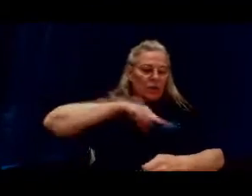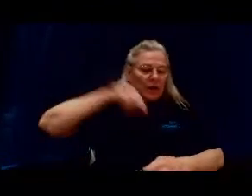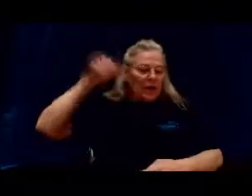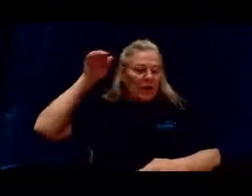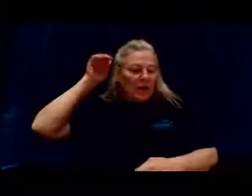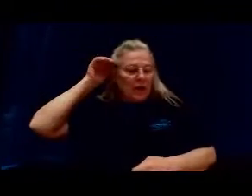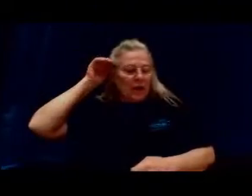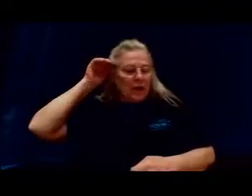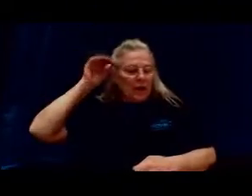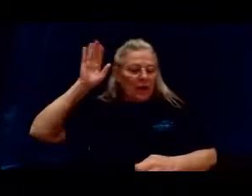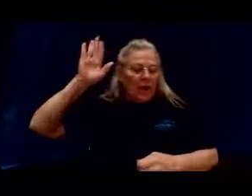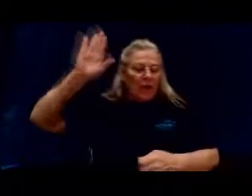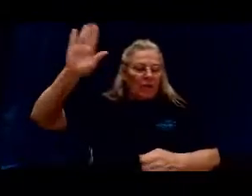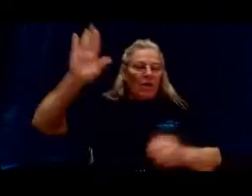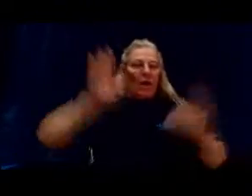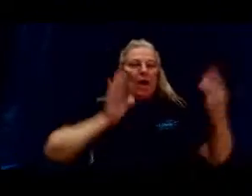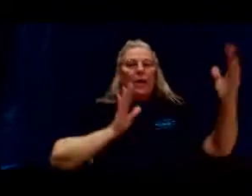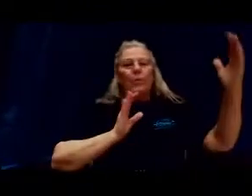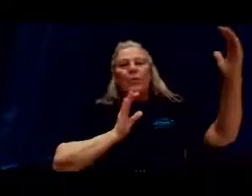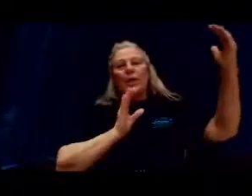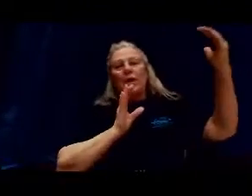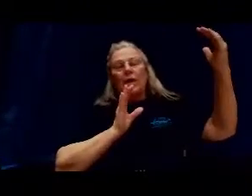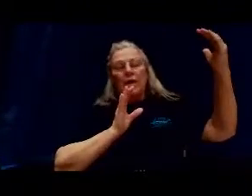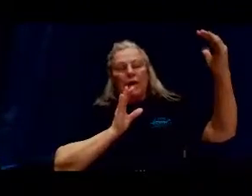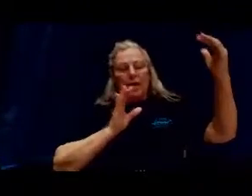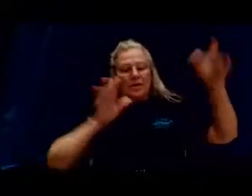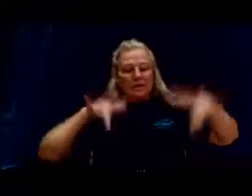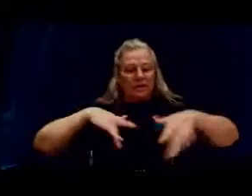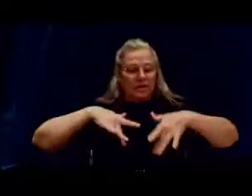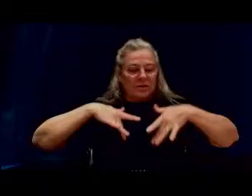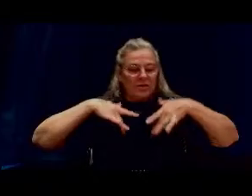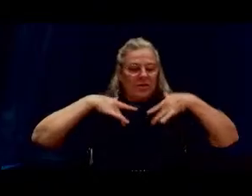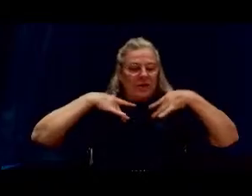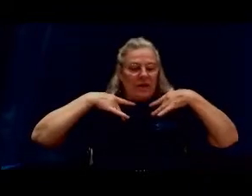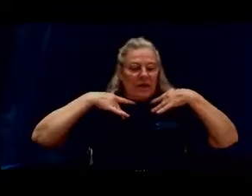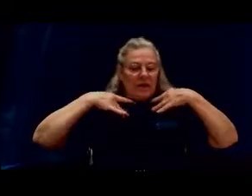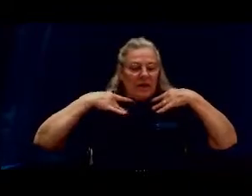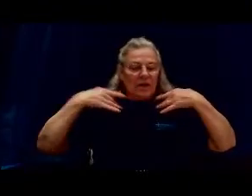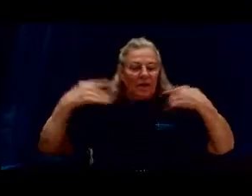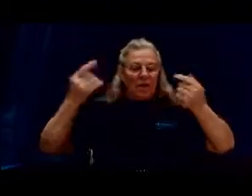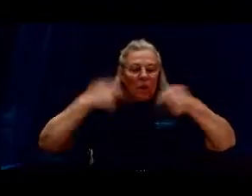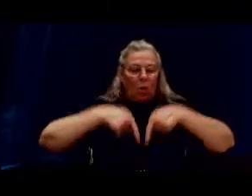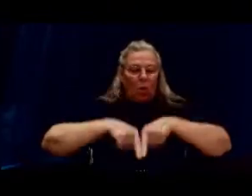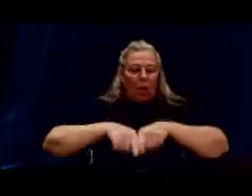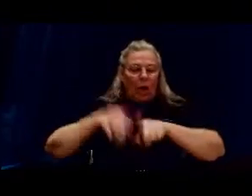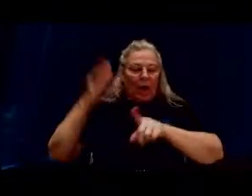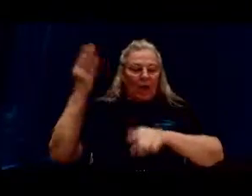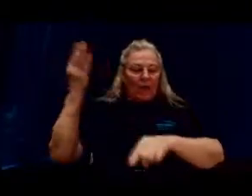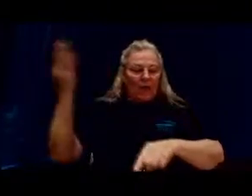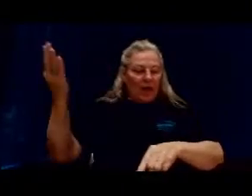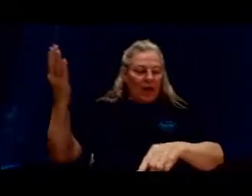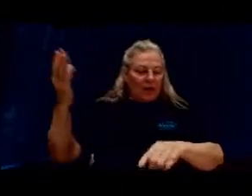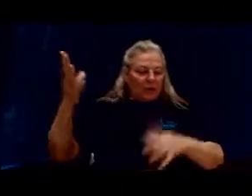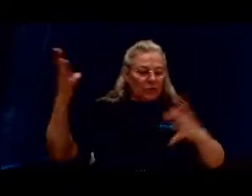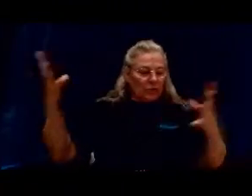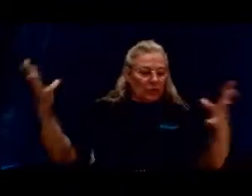we hear, thy presence feel, while thou